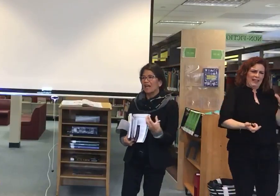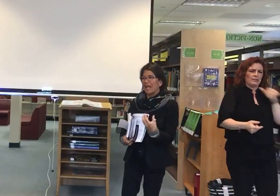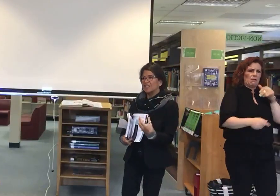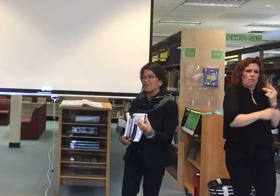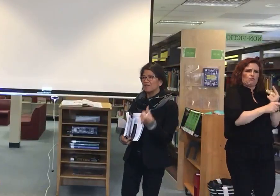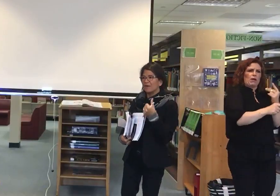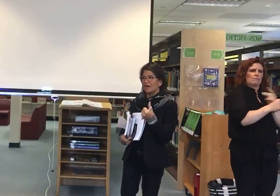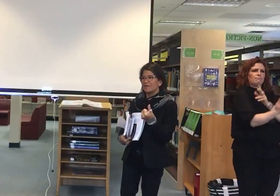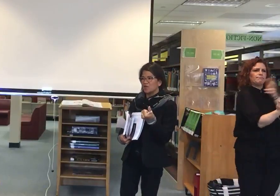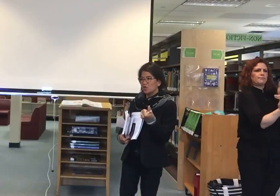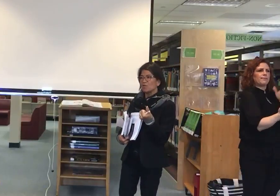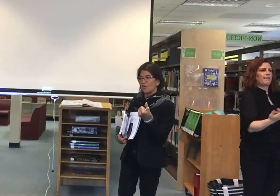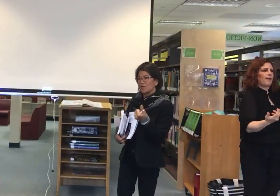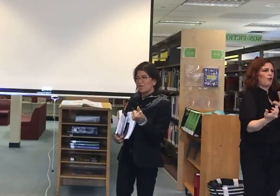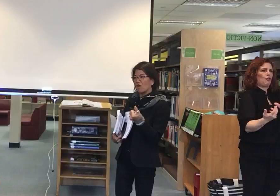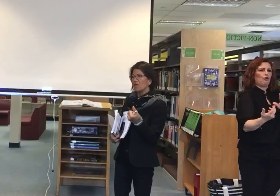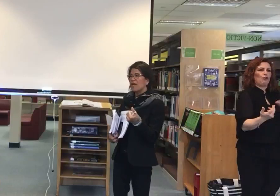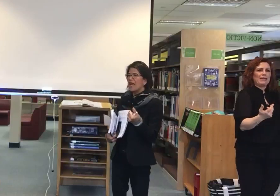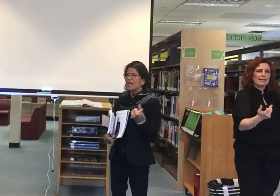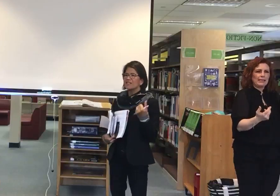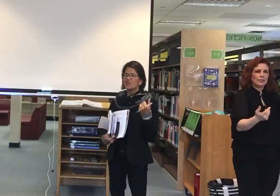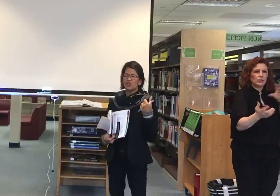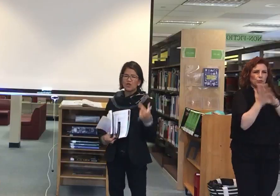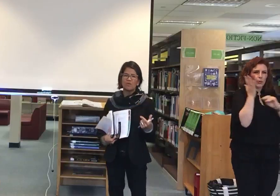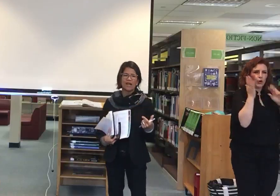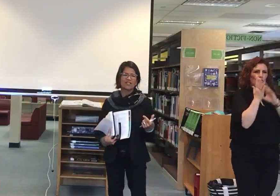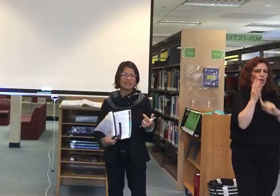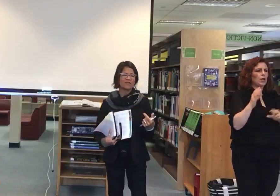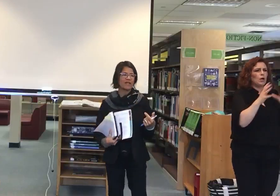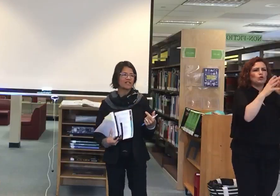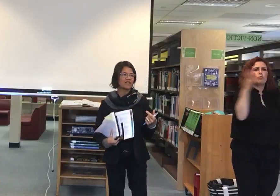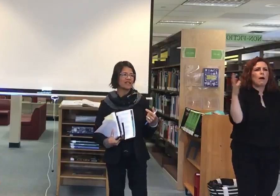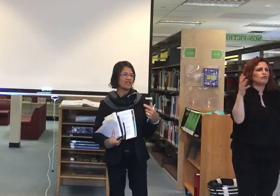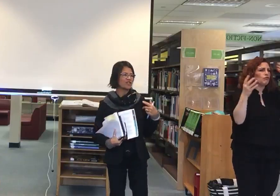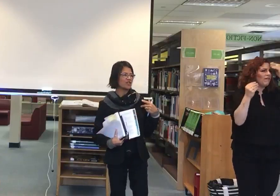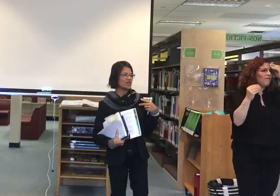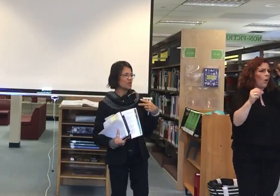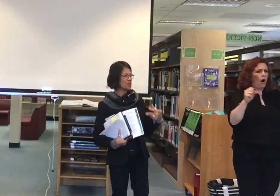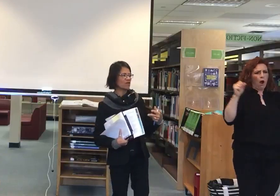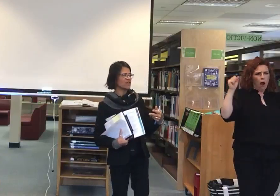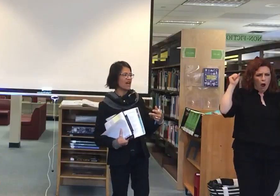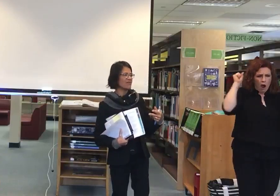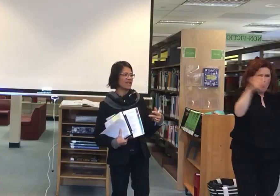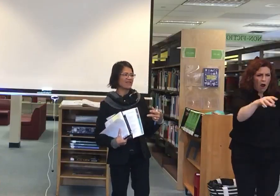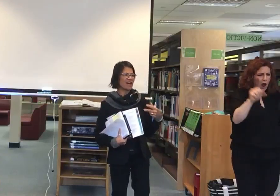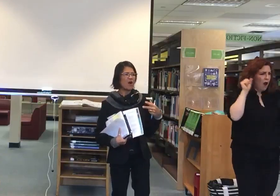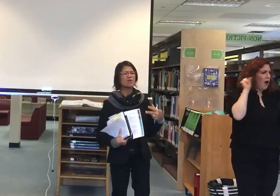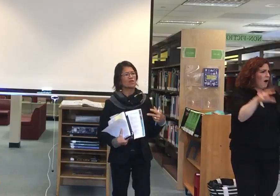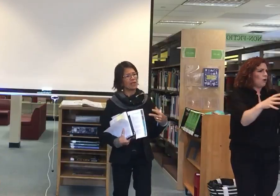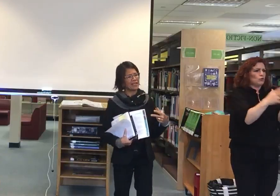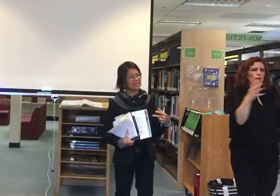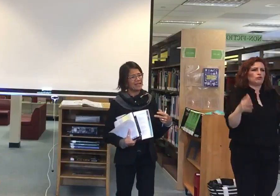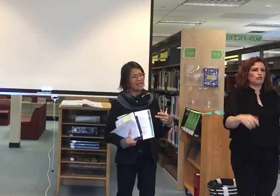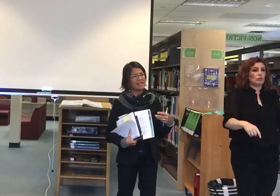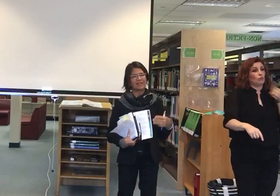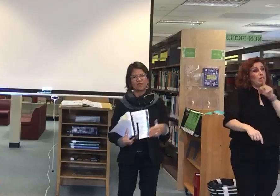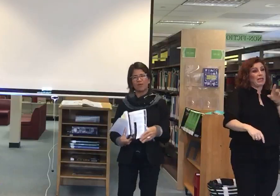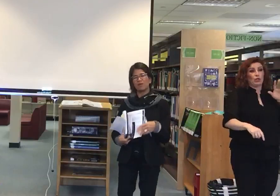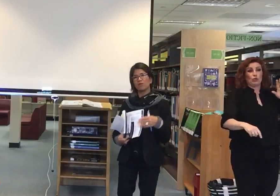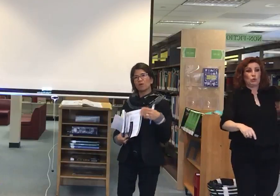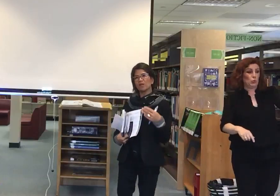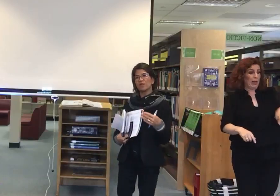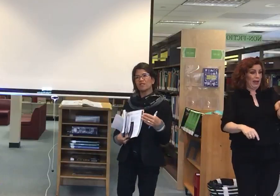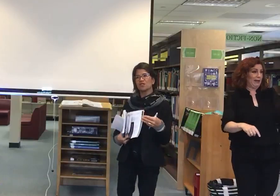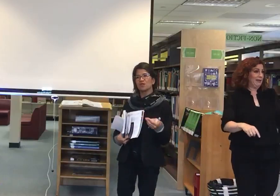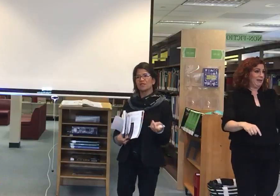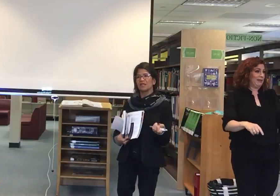format for that age of student, first of all. And it's too much information in too short of time and almost too late. Like to